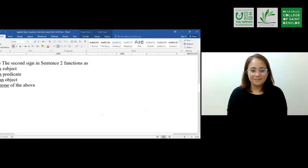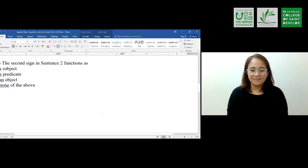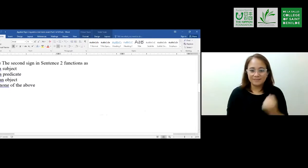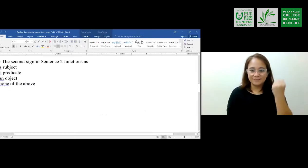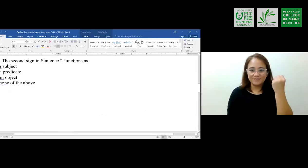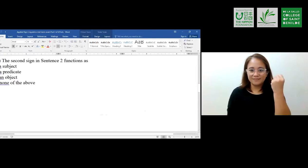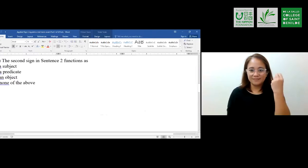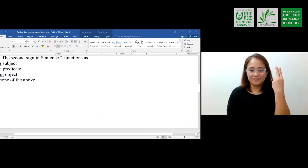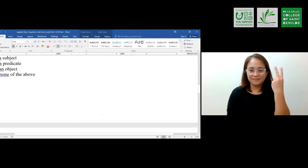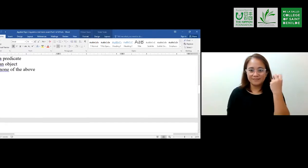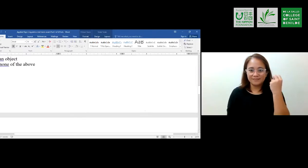That was number 12, right?